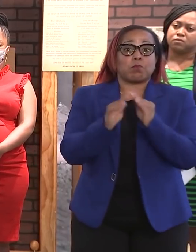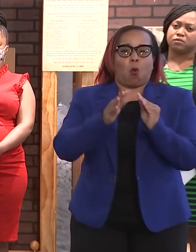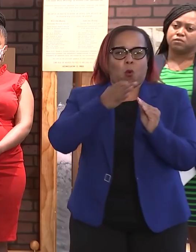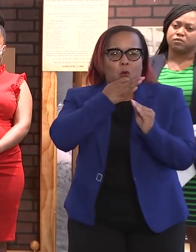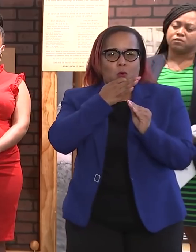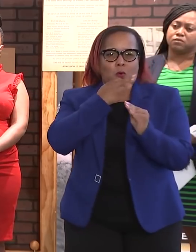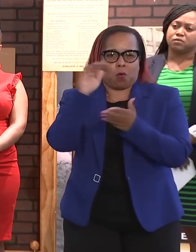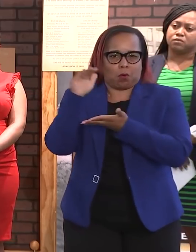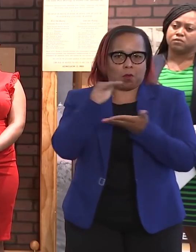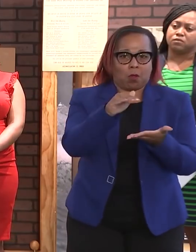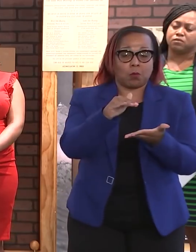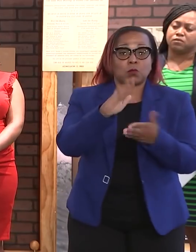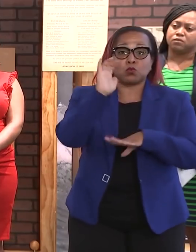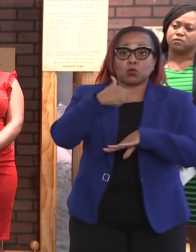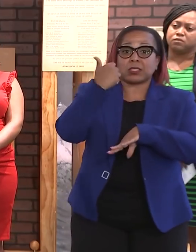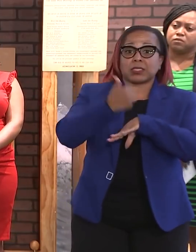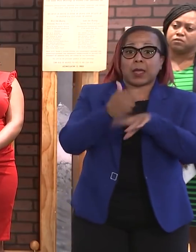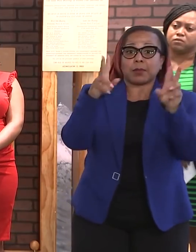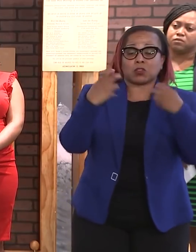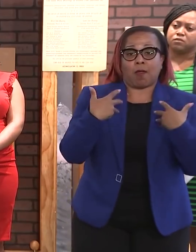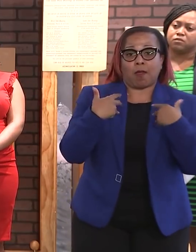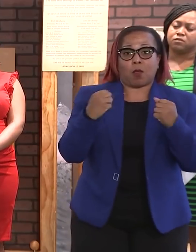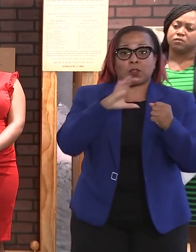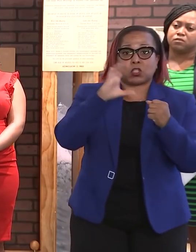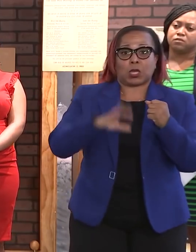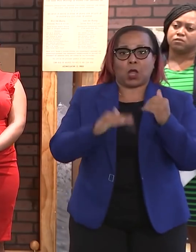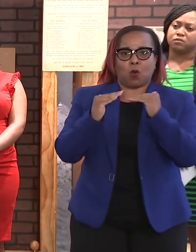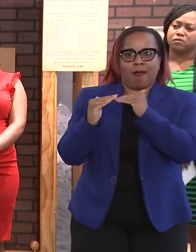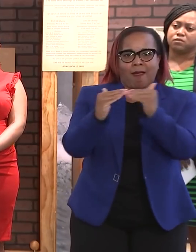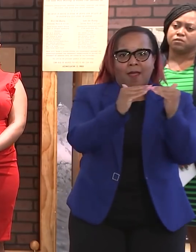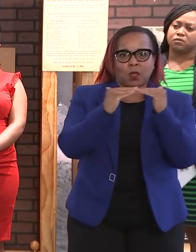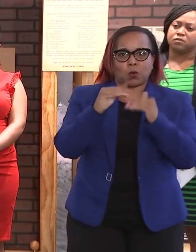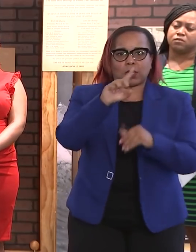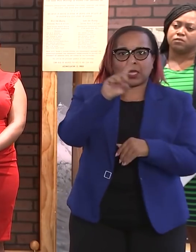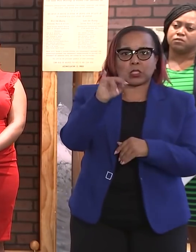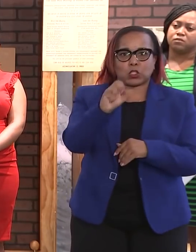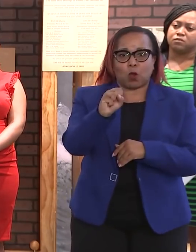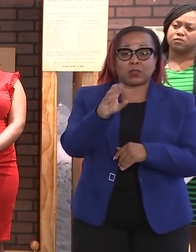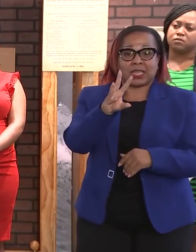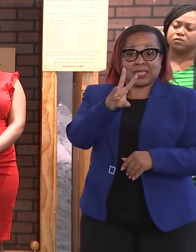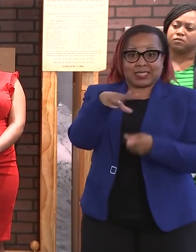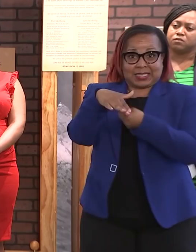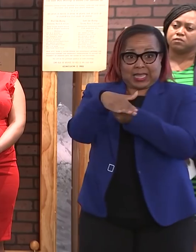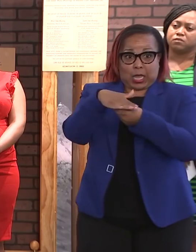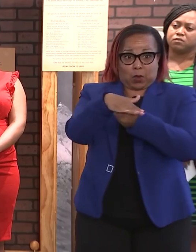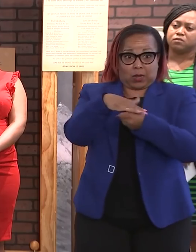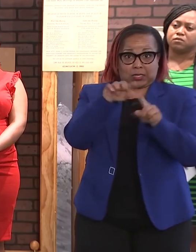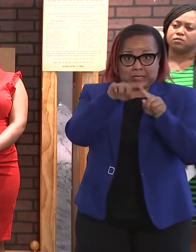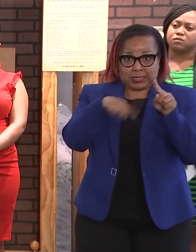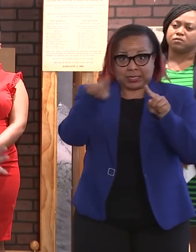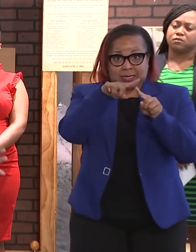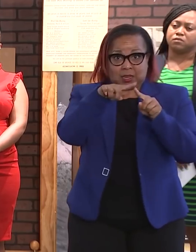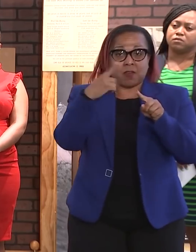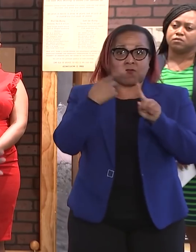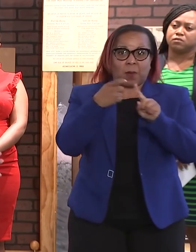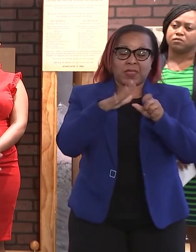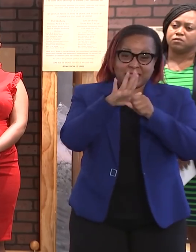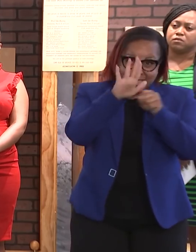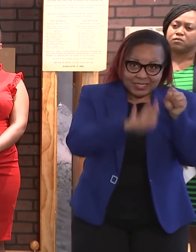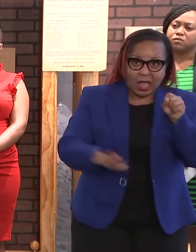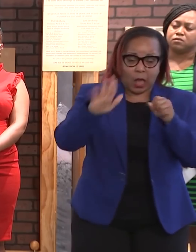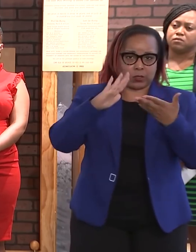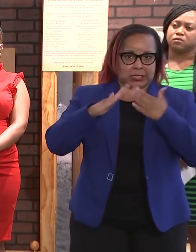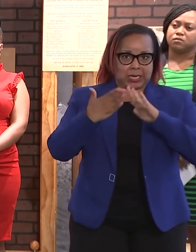come, to establish Healthy Chicago Equity Zones, 6 geographic areas covering the entire